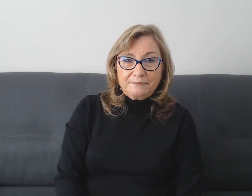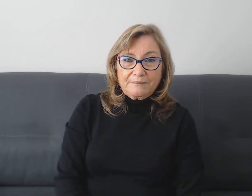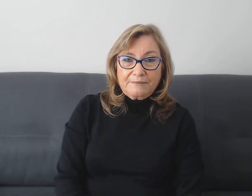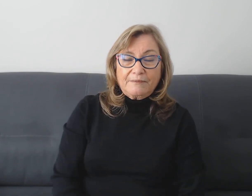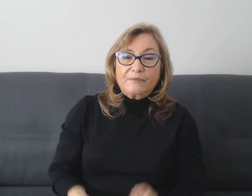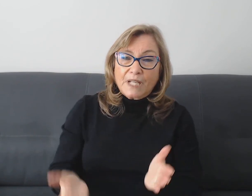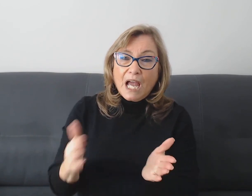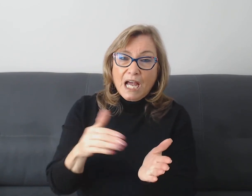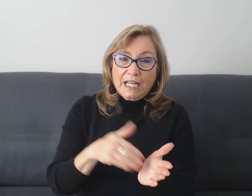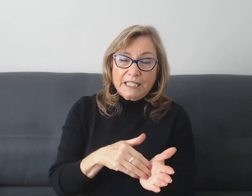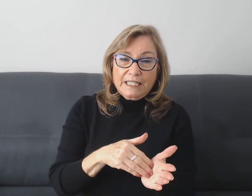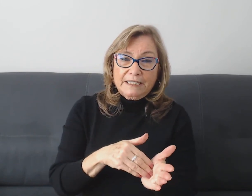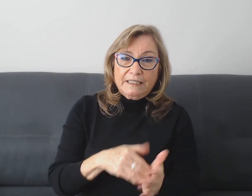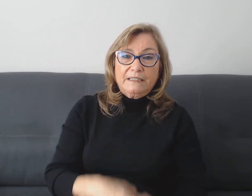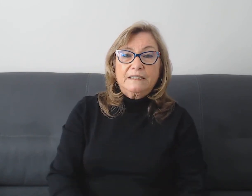Again,